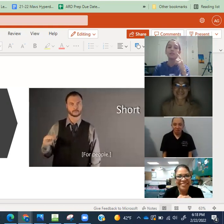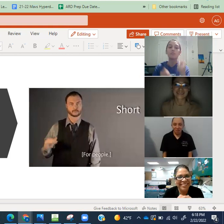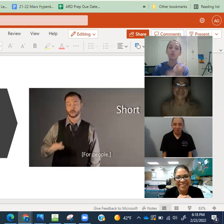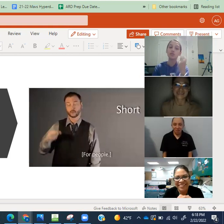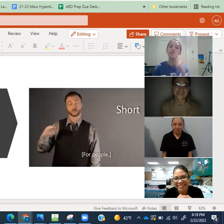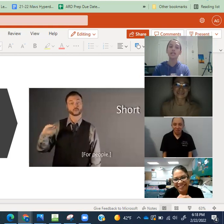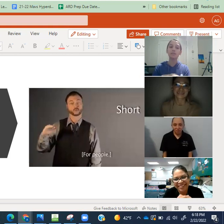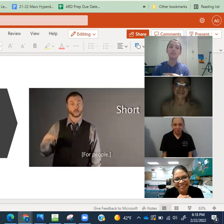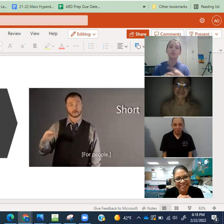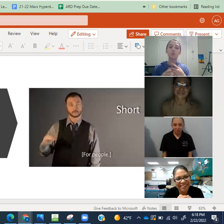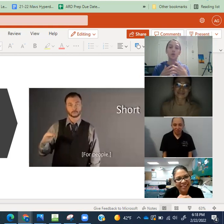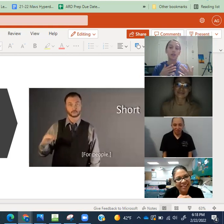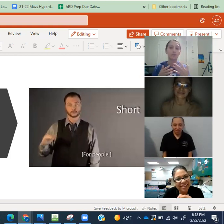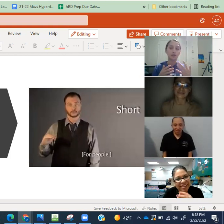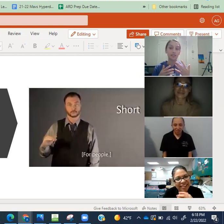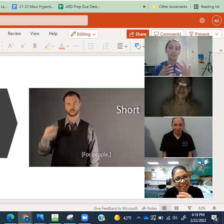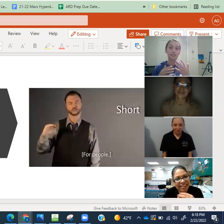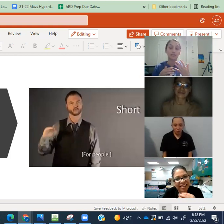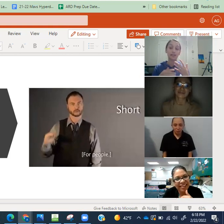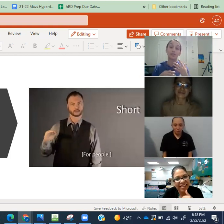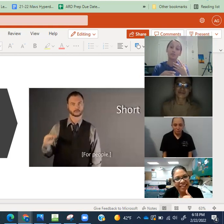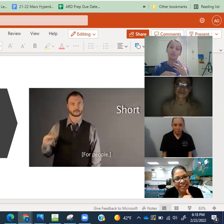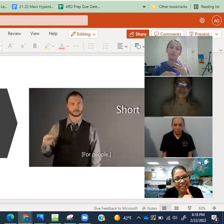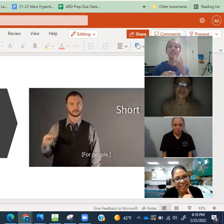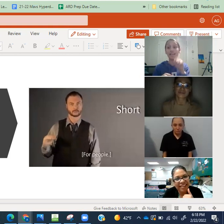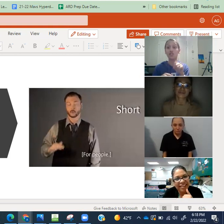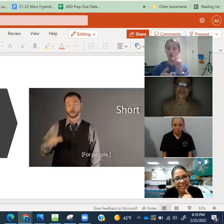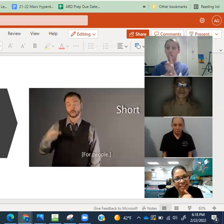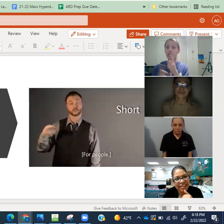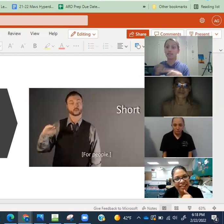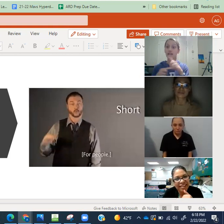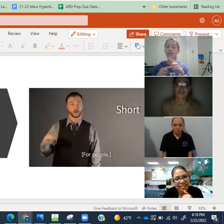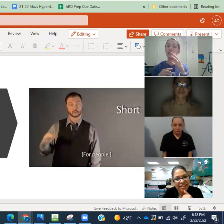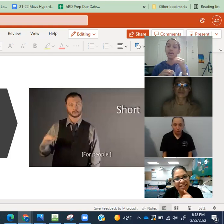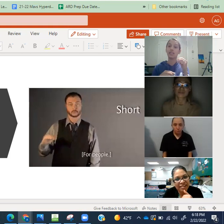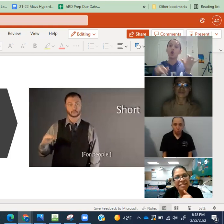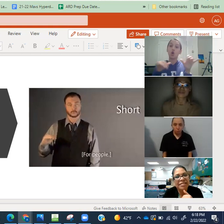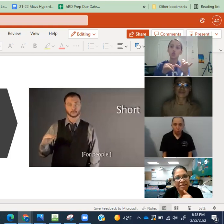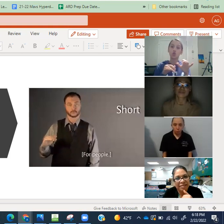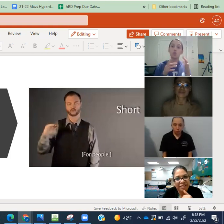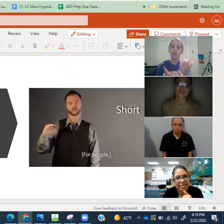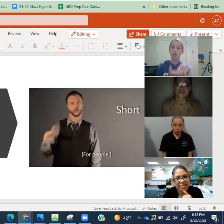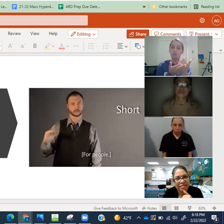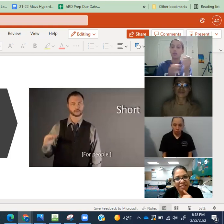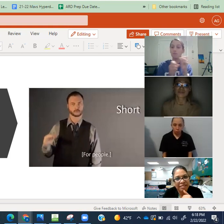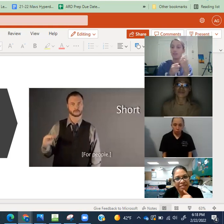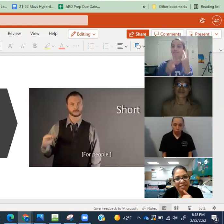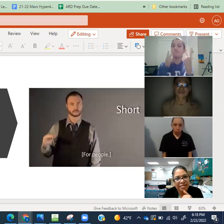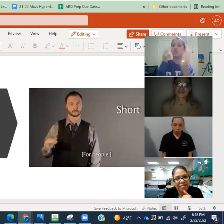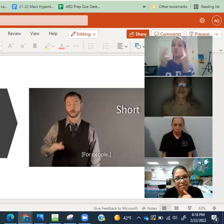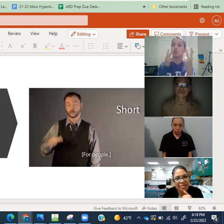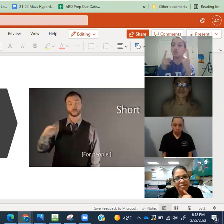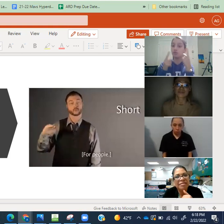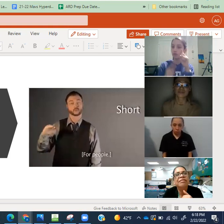I think most of the time it's whatever is like yes, the right sign, and then also what helps it make